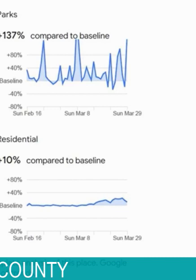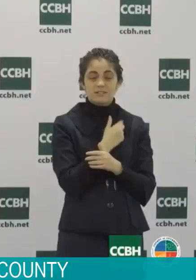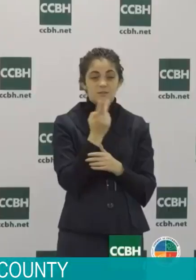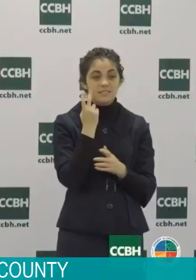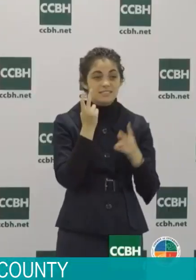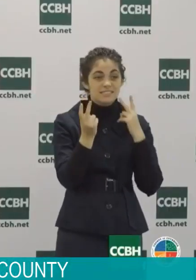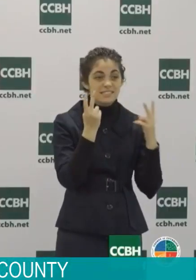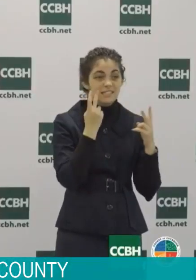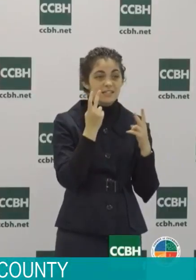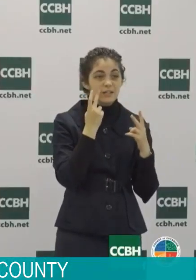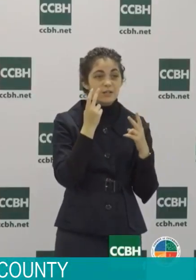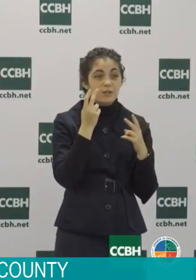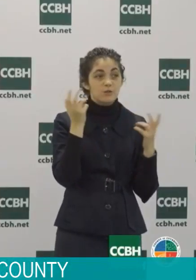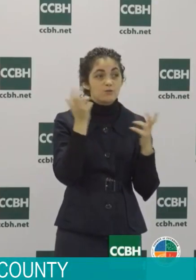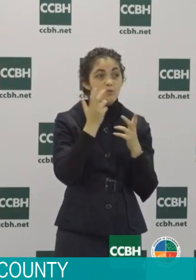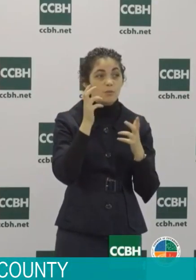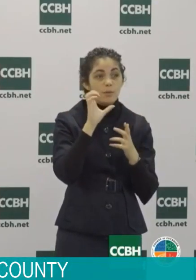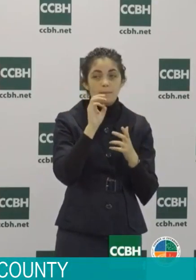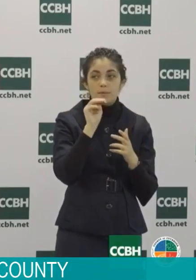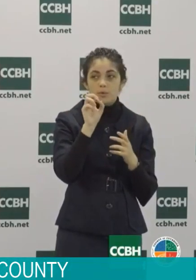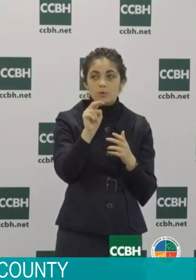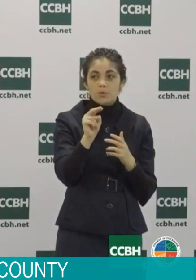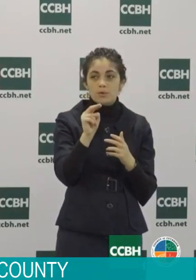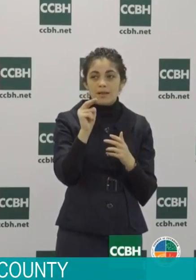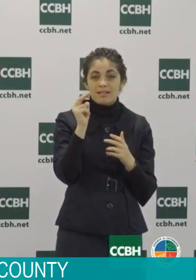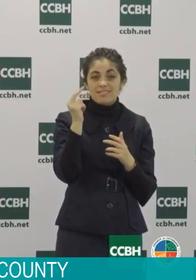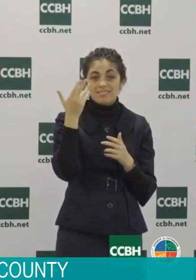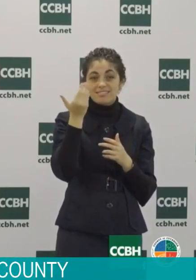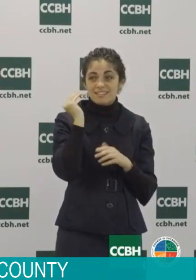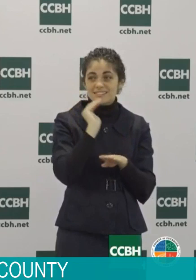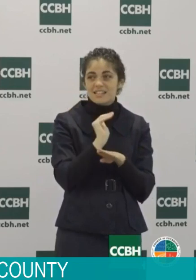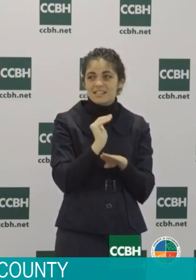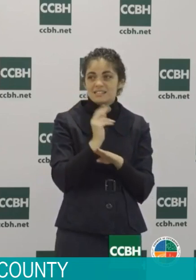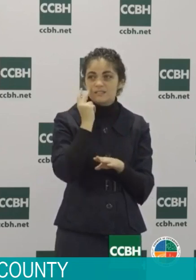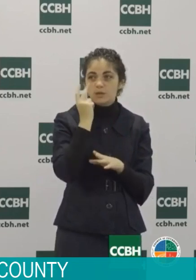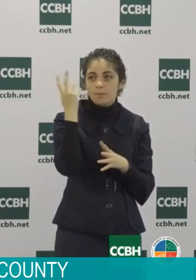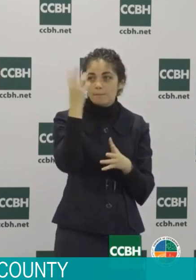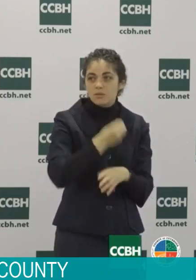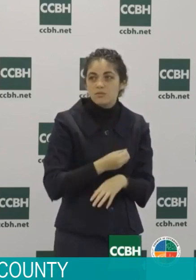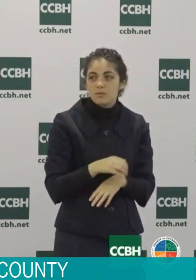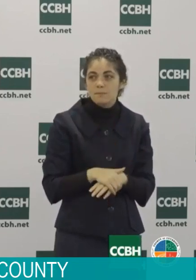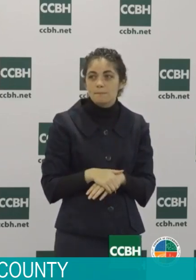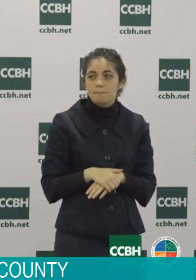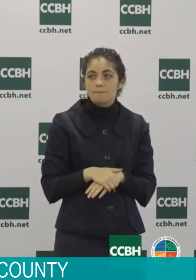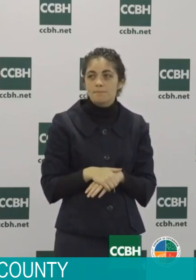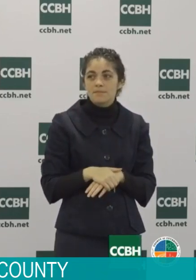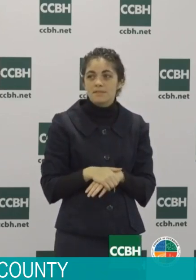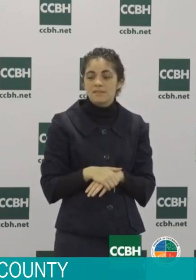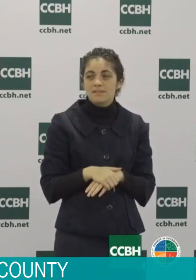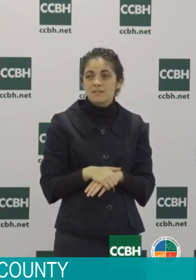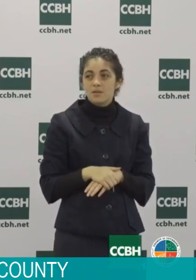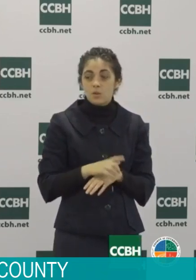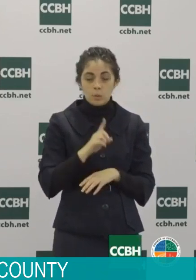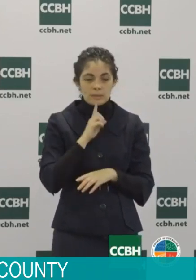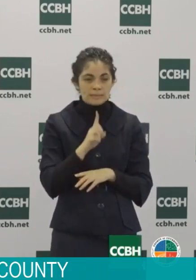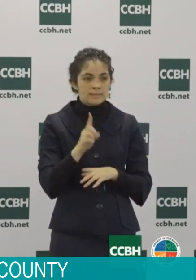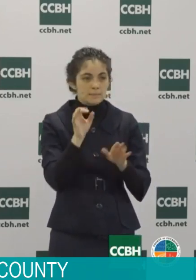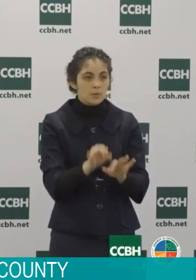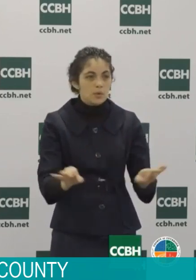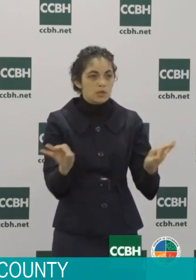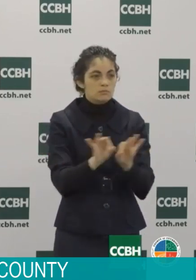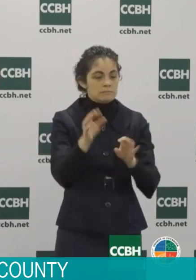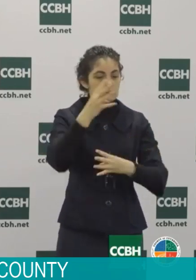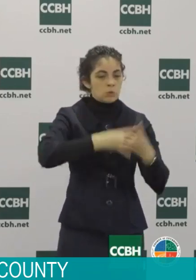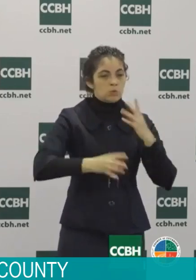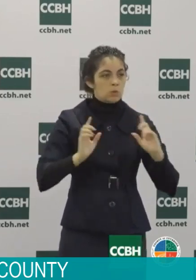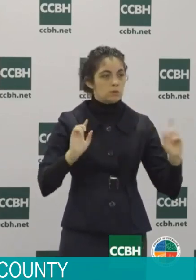seeing the supermoon last night. I know I was. It was a beautiful night. But I saw people taking great steps to be distanced from